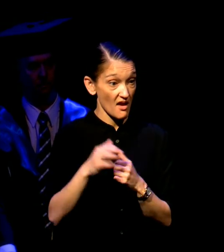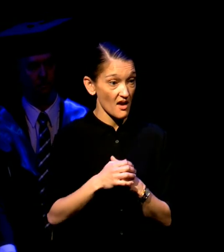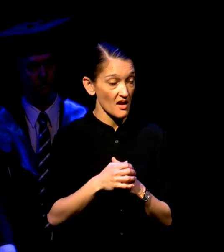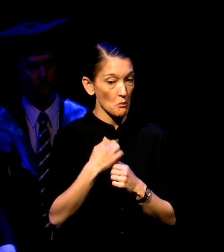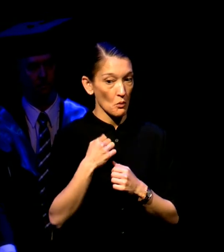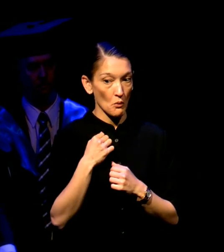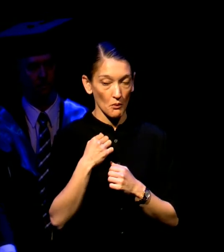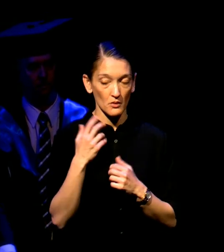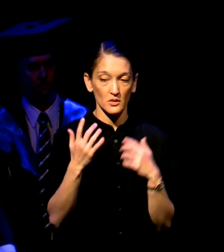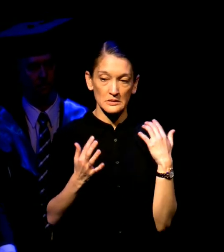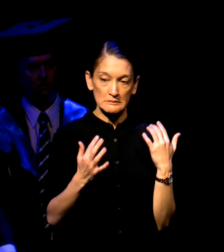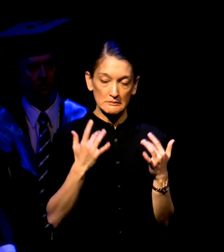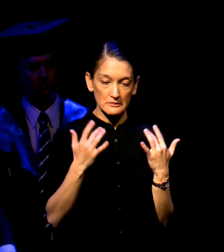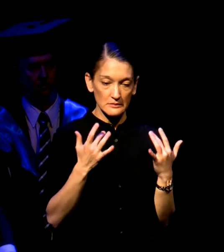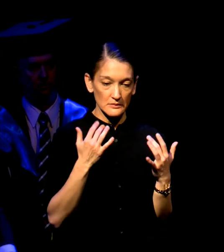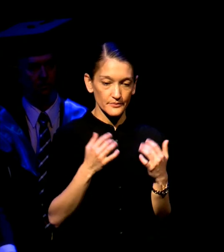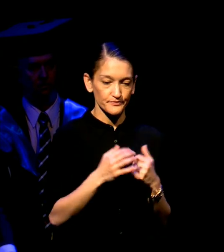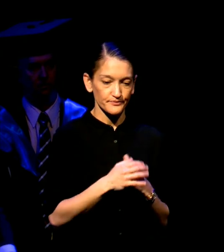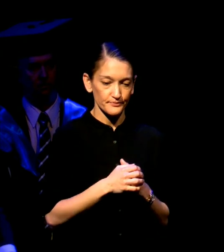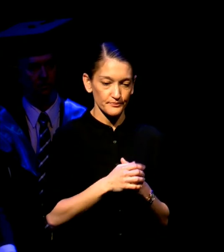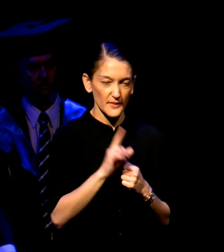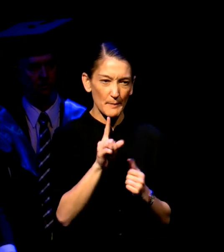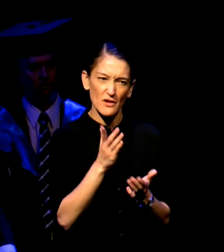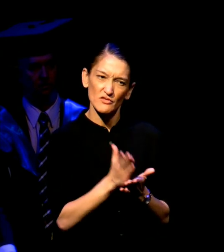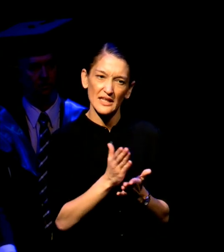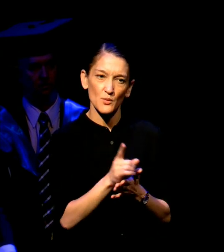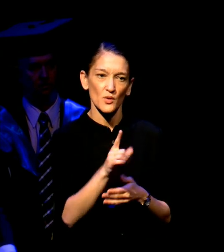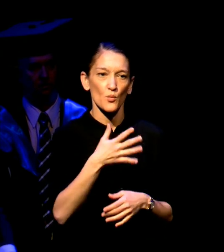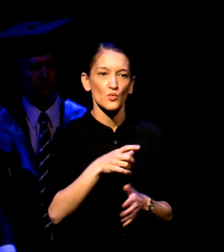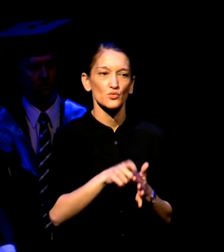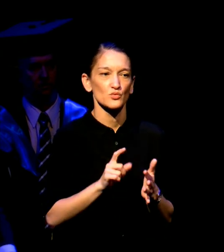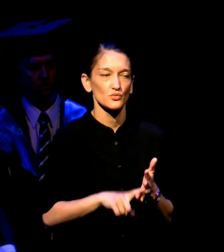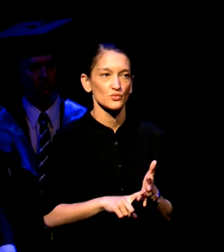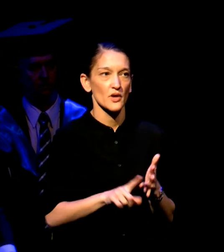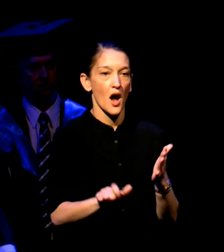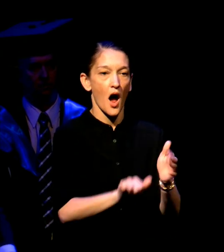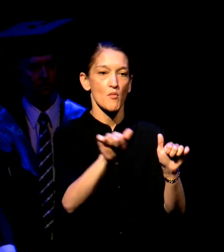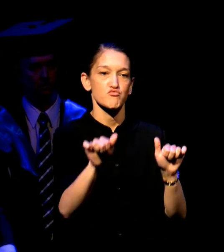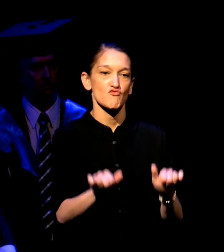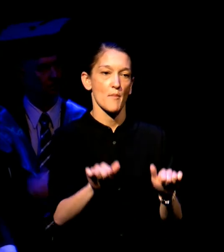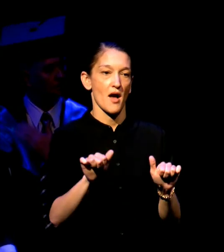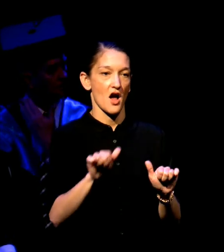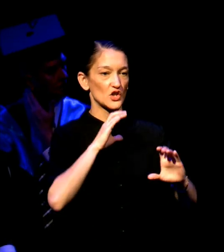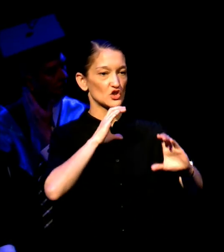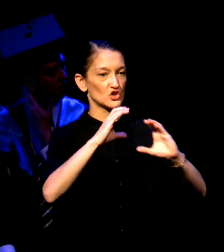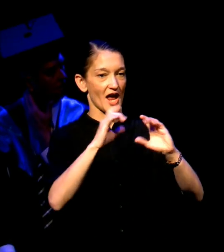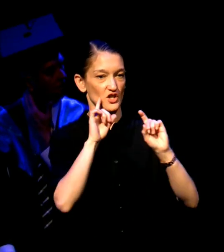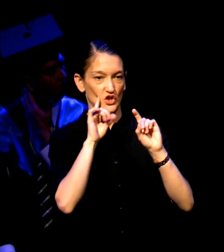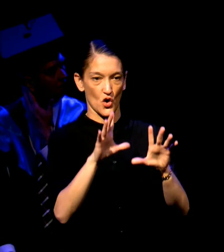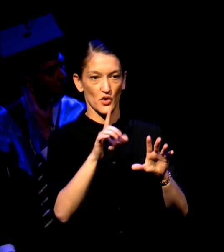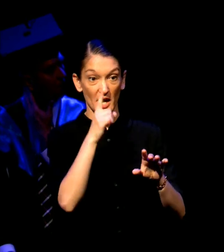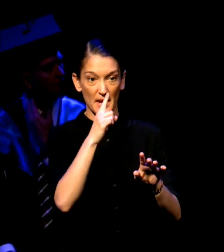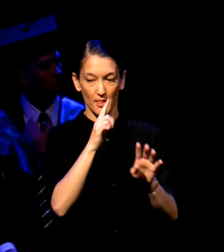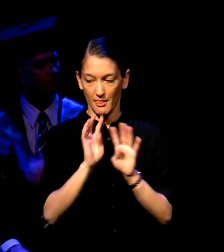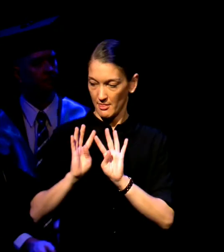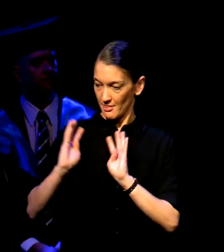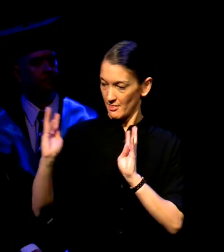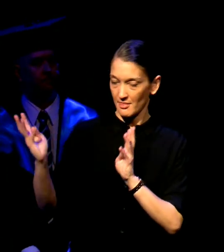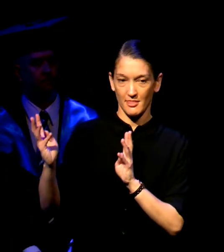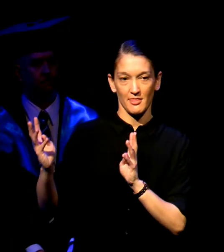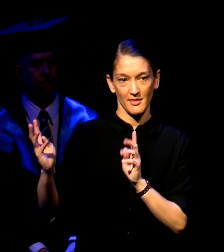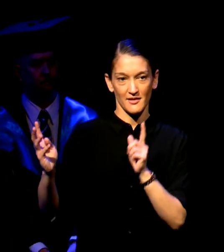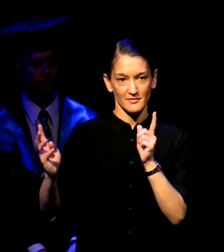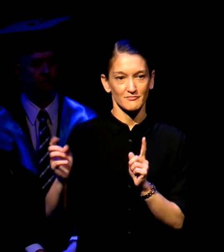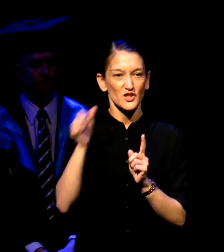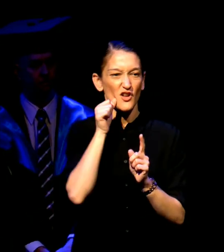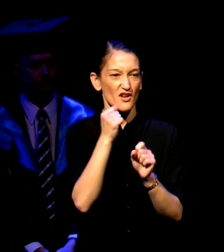it, and I thought what I really wanted to do was a proper chat show where people were in studio while I was talking to celebrities, a little bit like